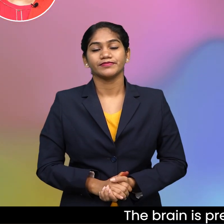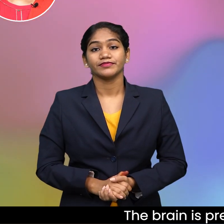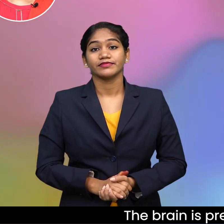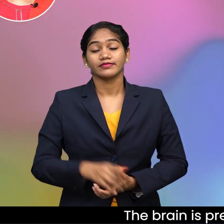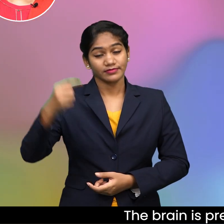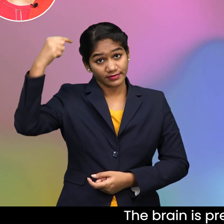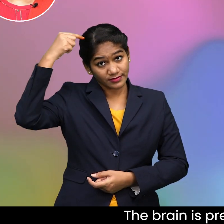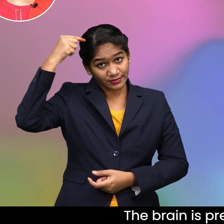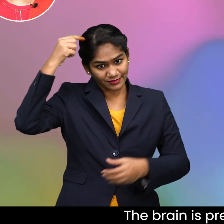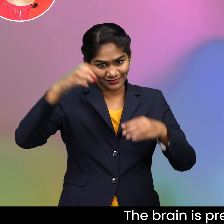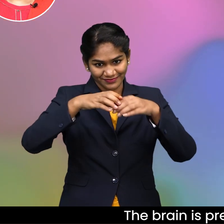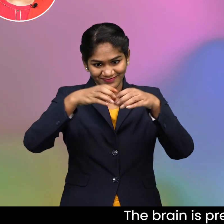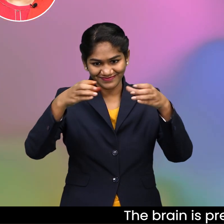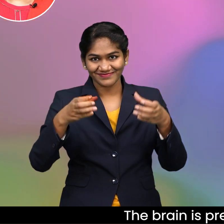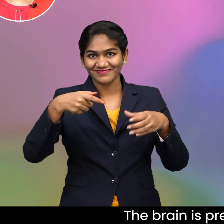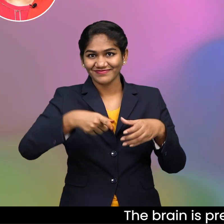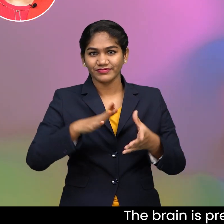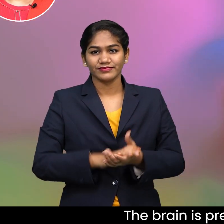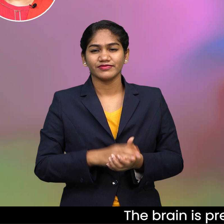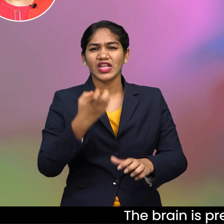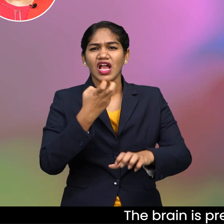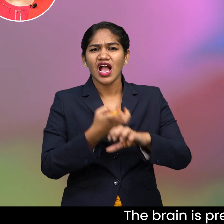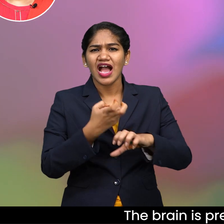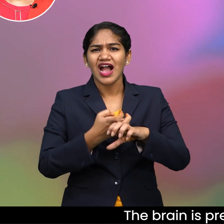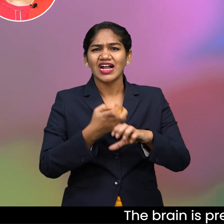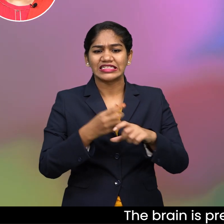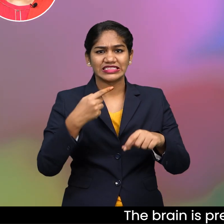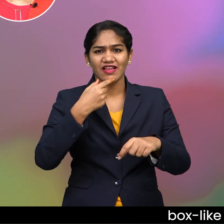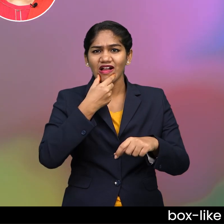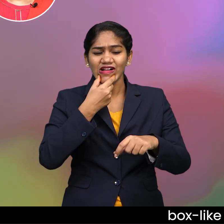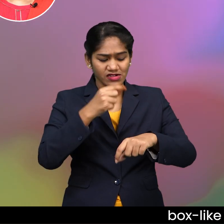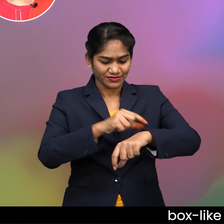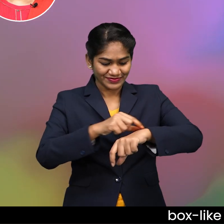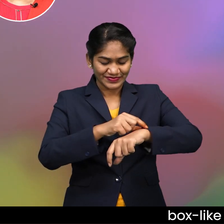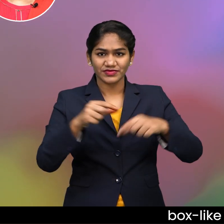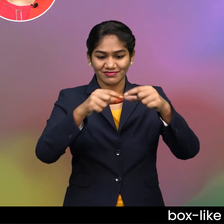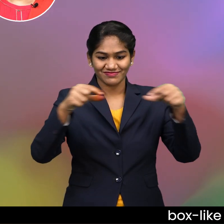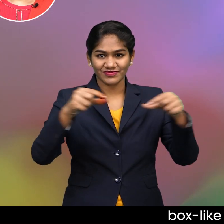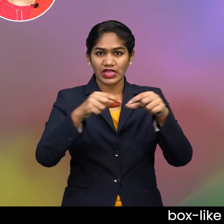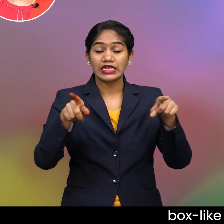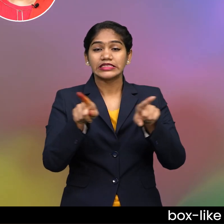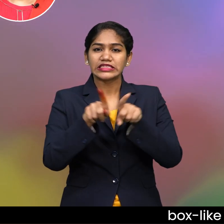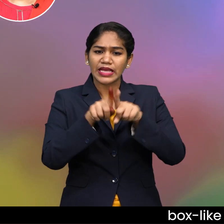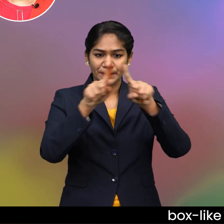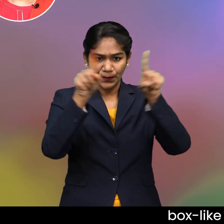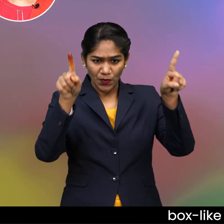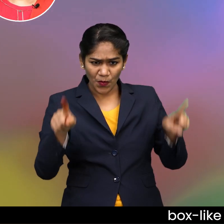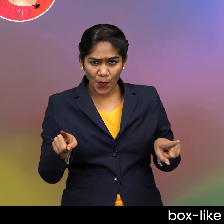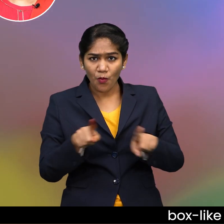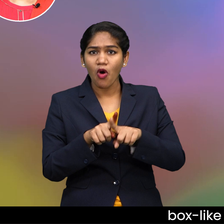The brain is present in the hard, bony, box-like structure